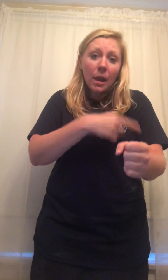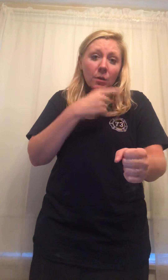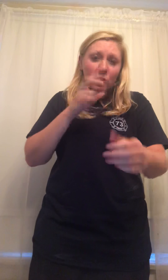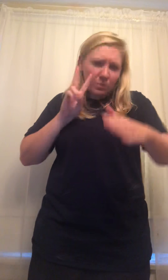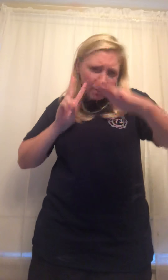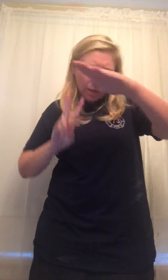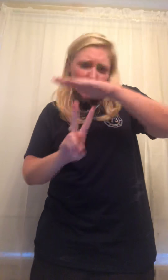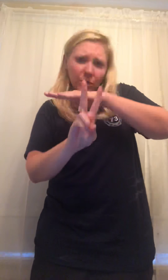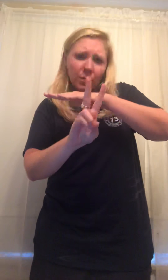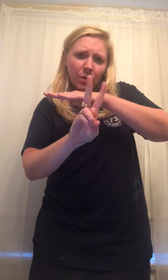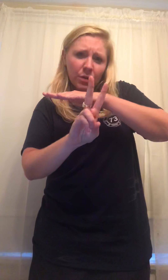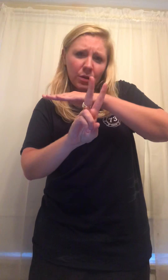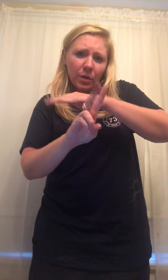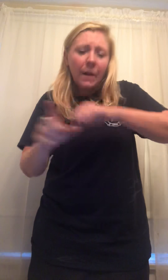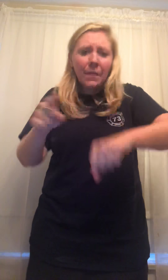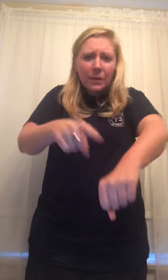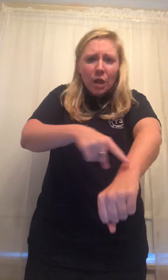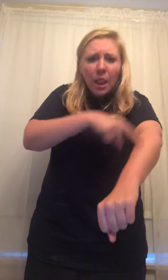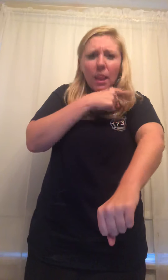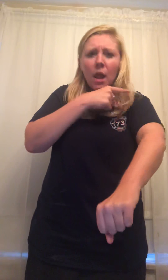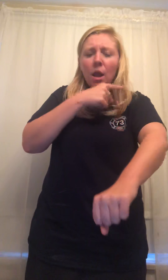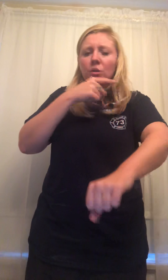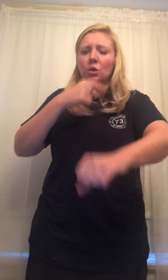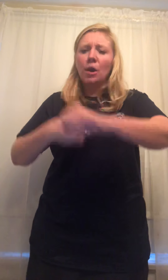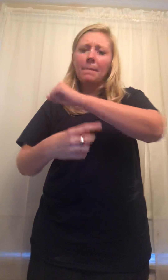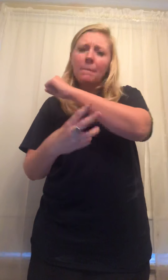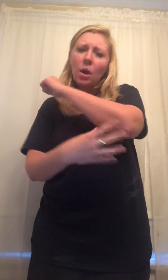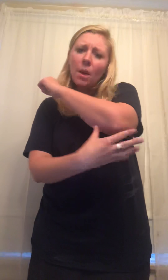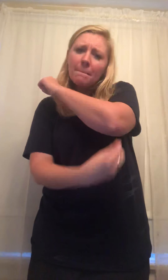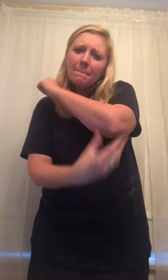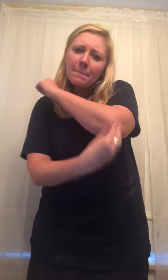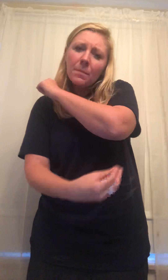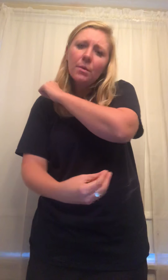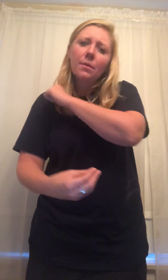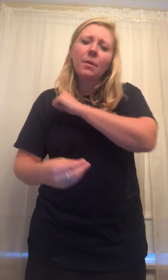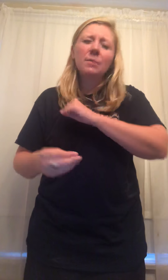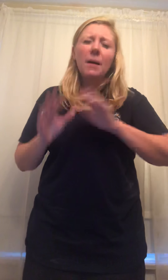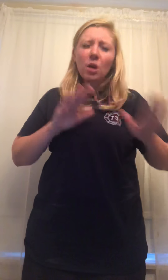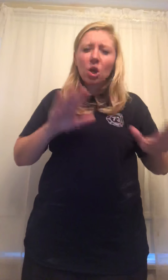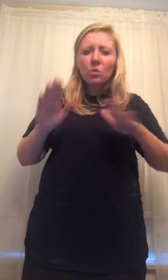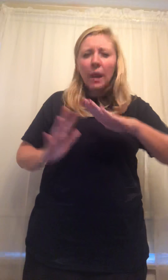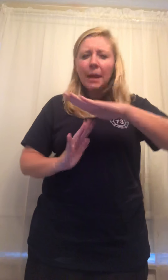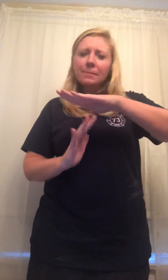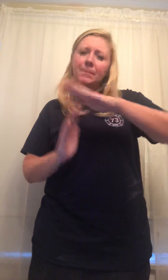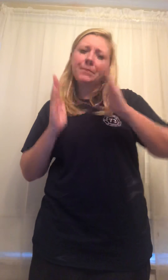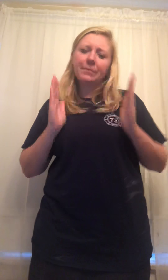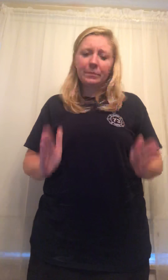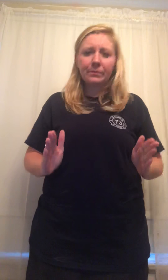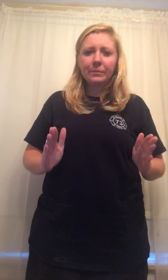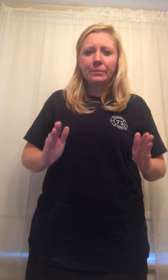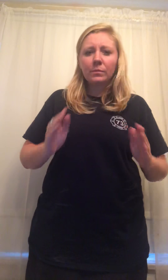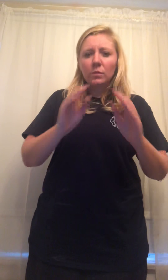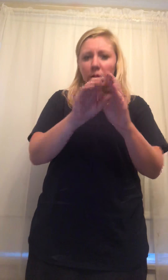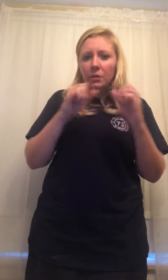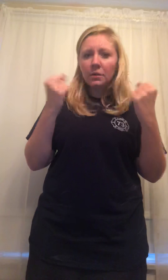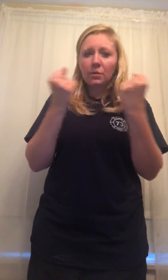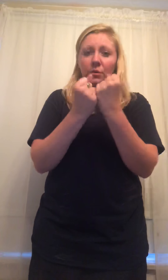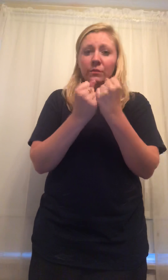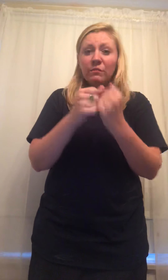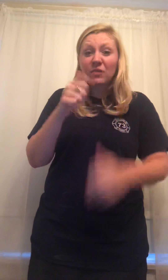is effects of having a very lax migration system for 10, 15 years ago.